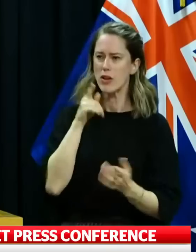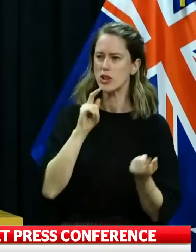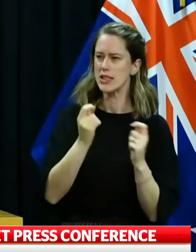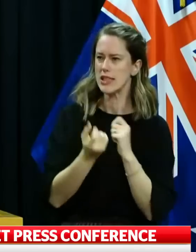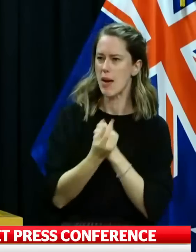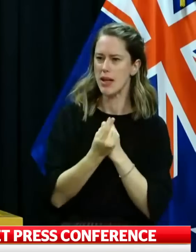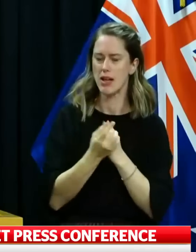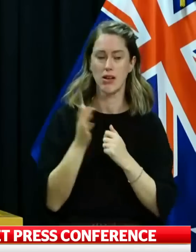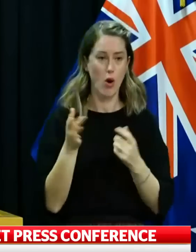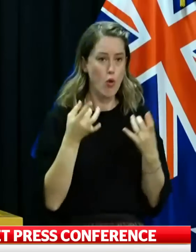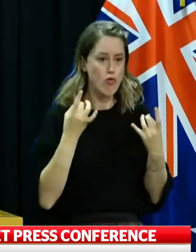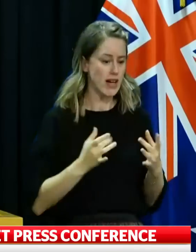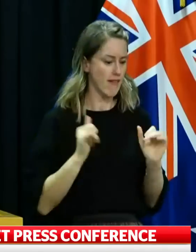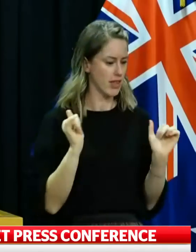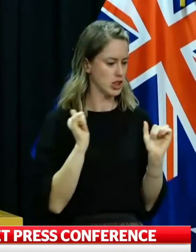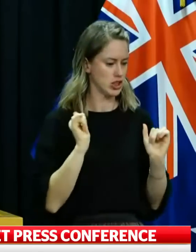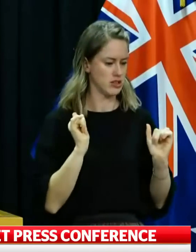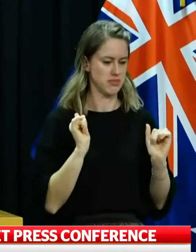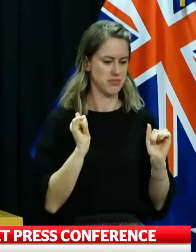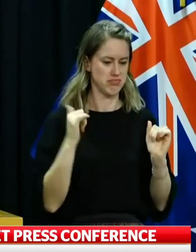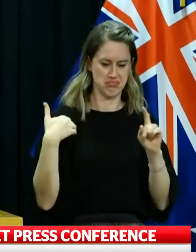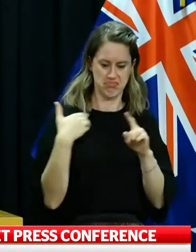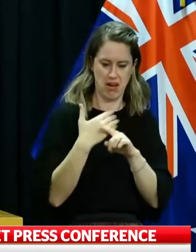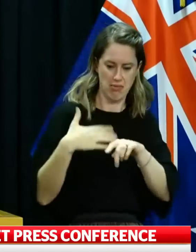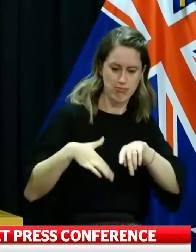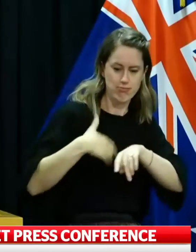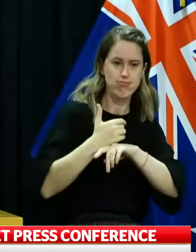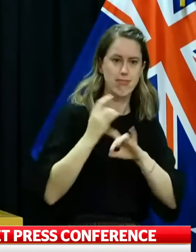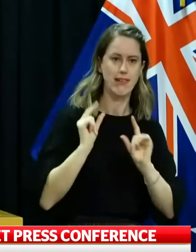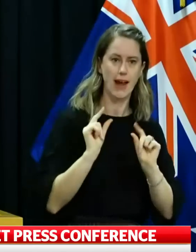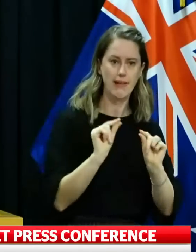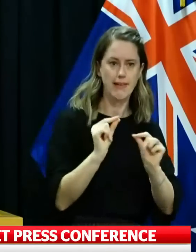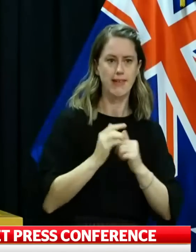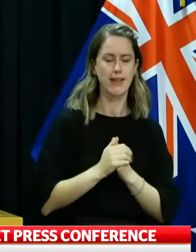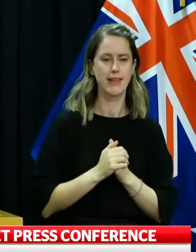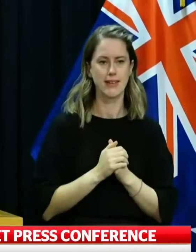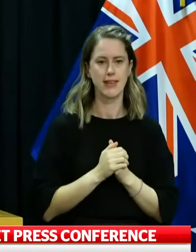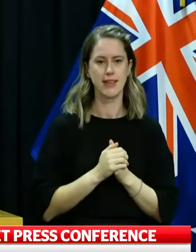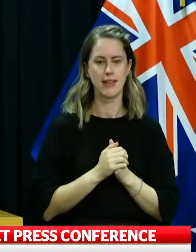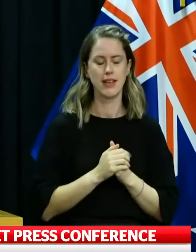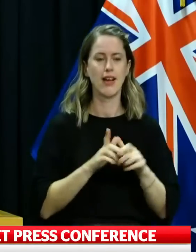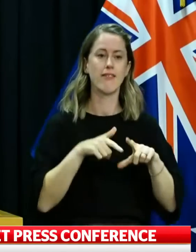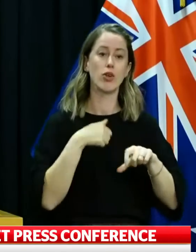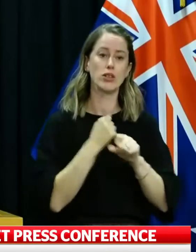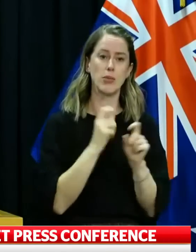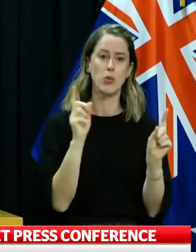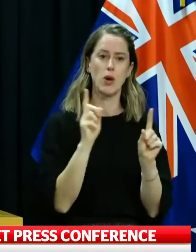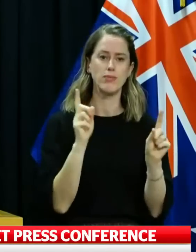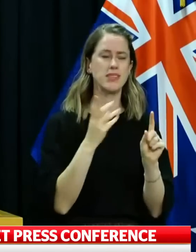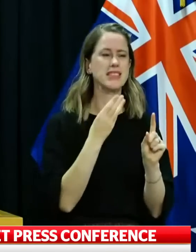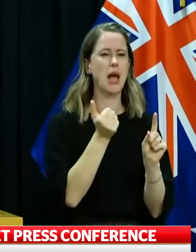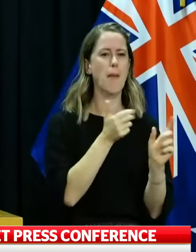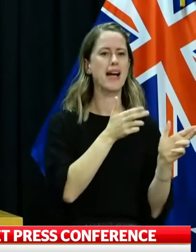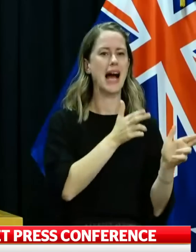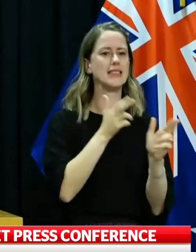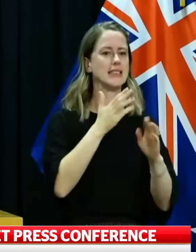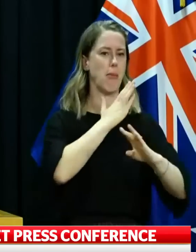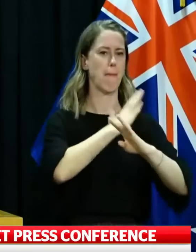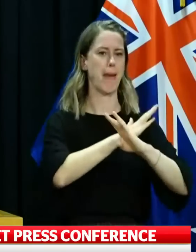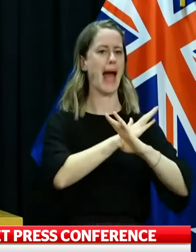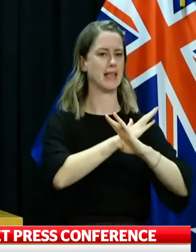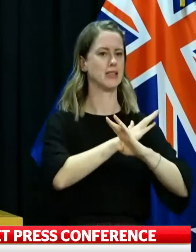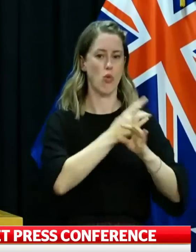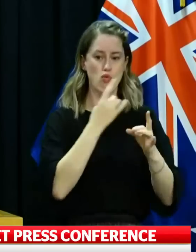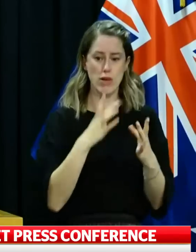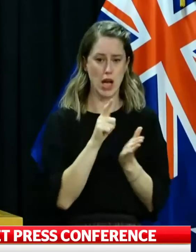changes? They already are in place. Obviously, those that relate to, for instance, certain guns being prohibited